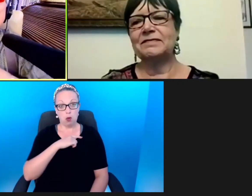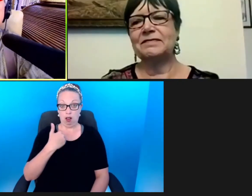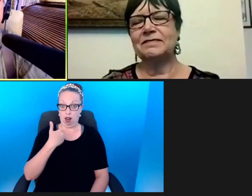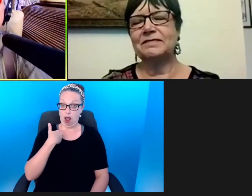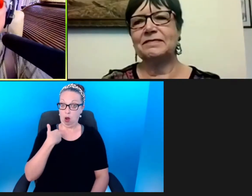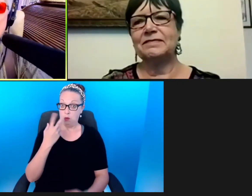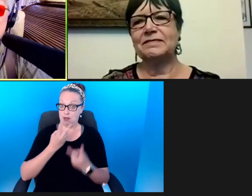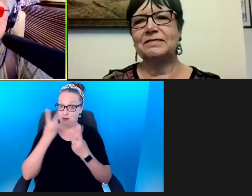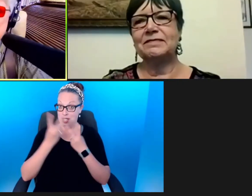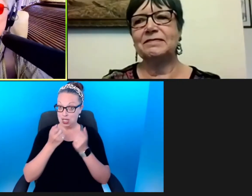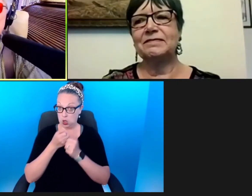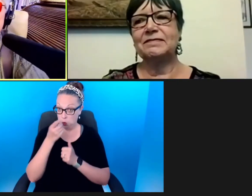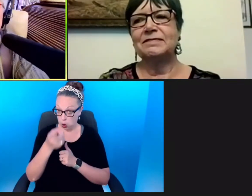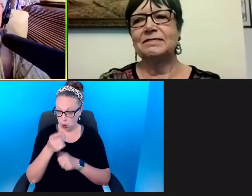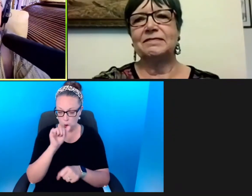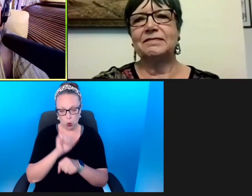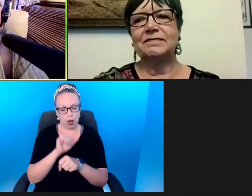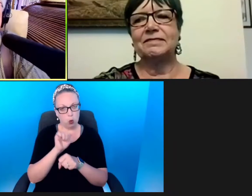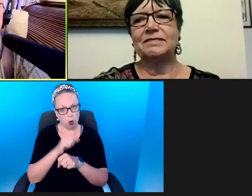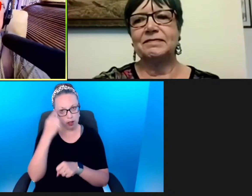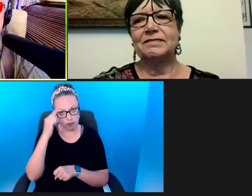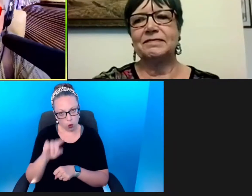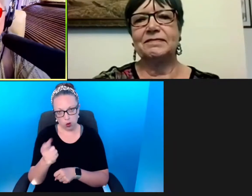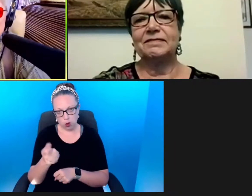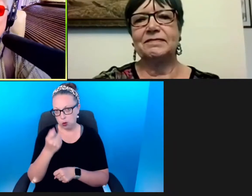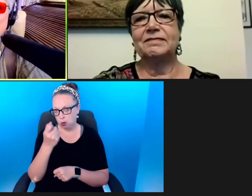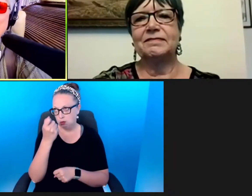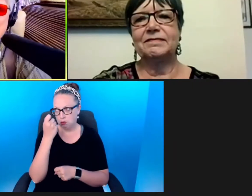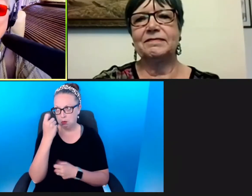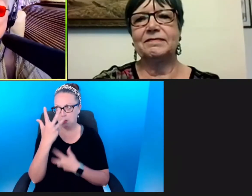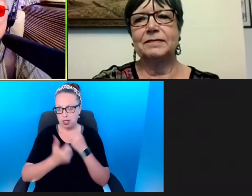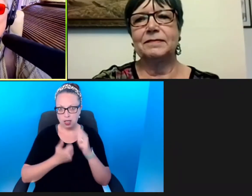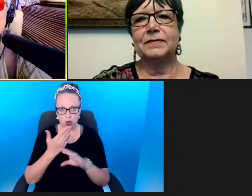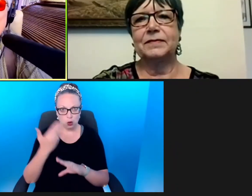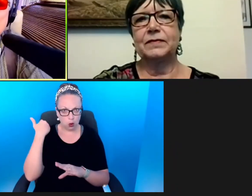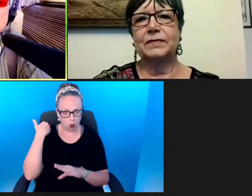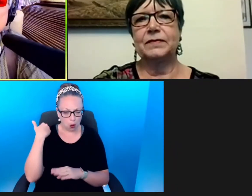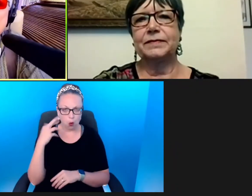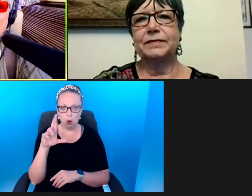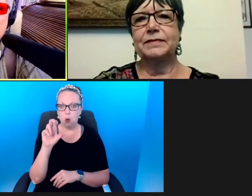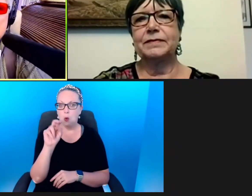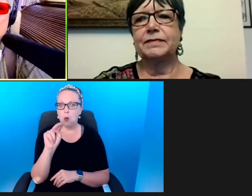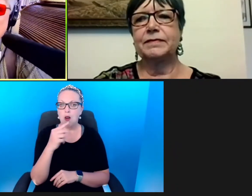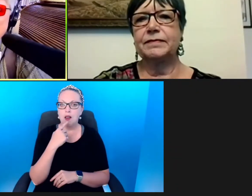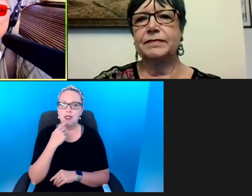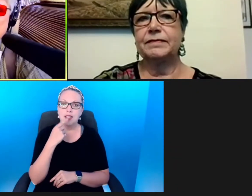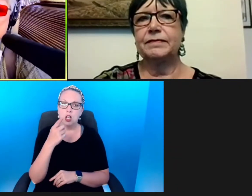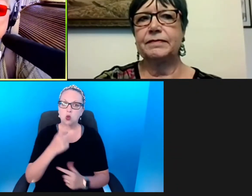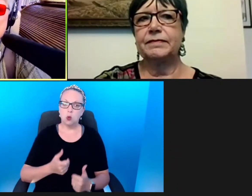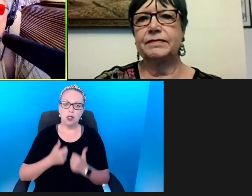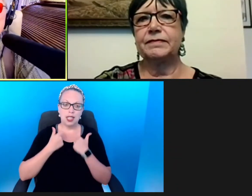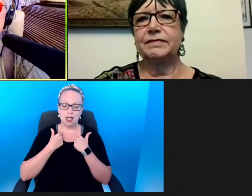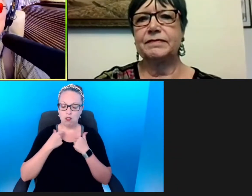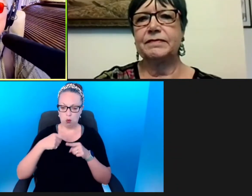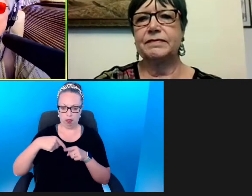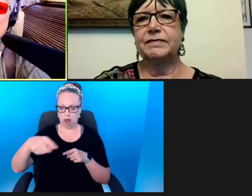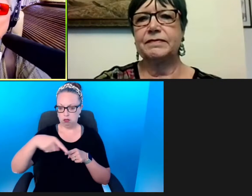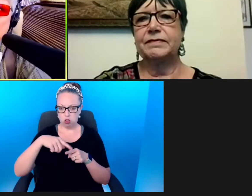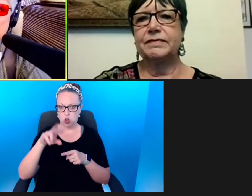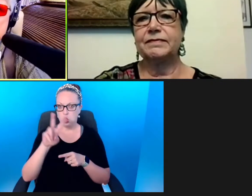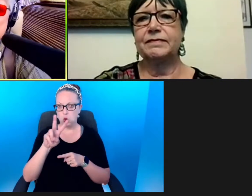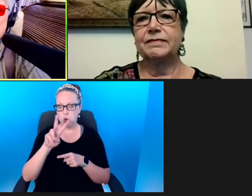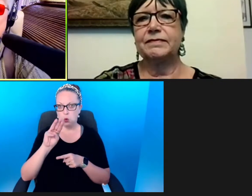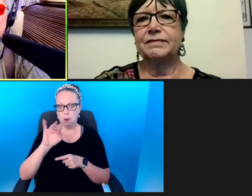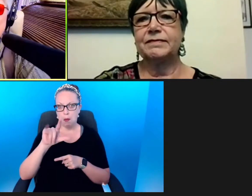working for you all those years ago, I think Ron told me that you lived within 2 miles of 13